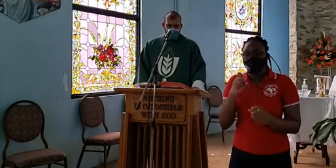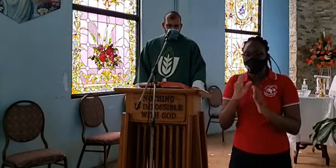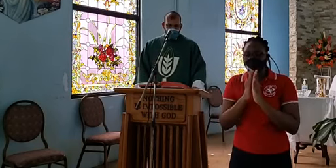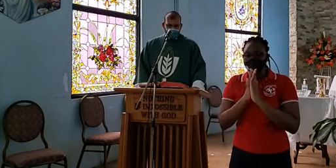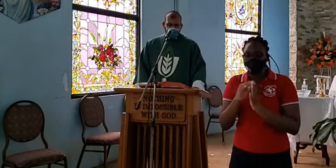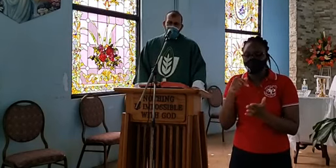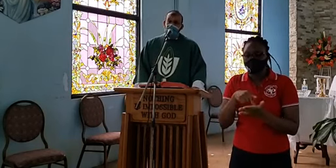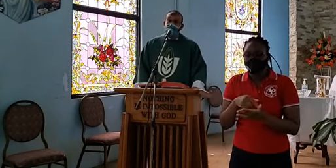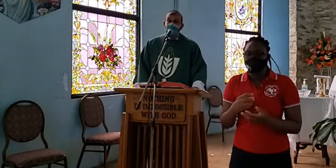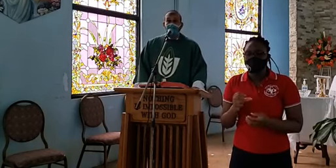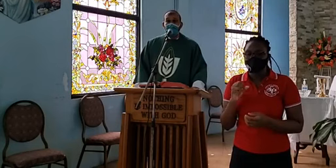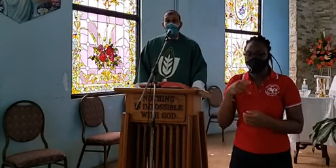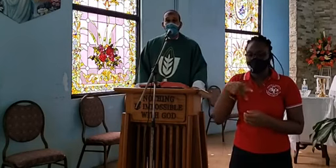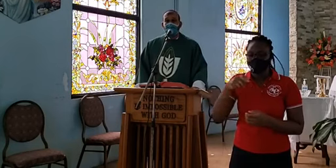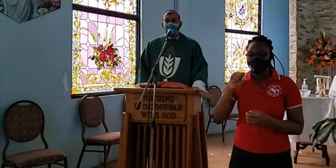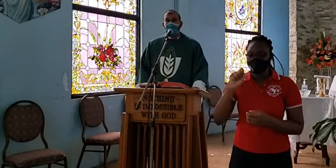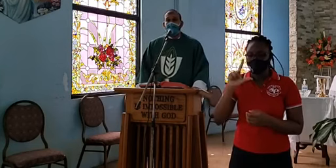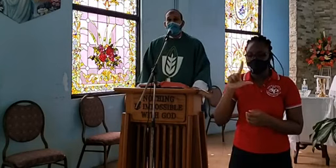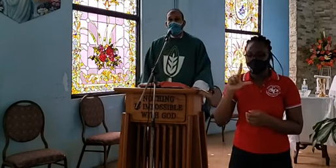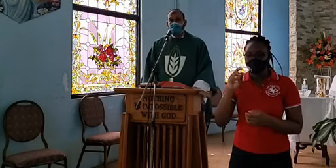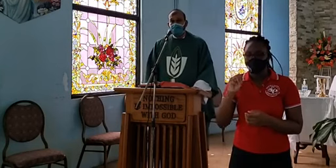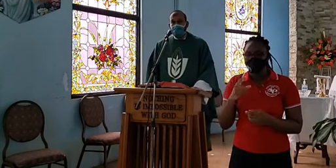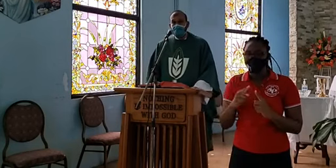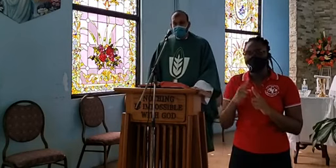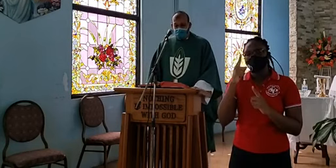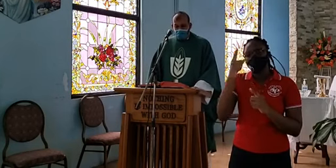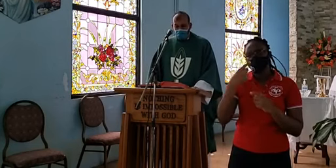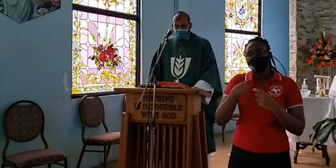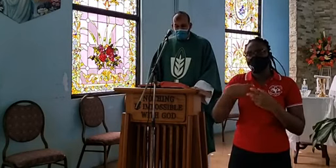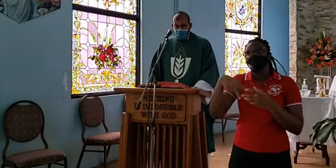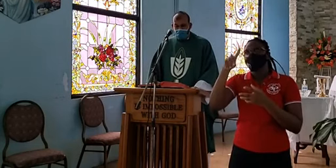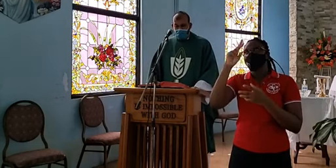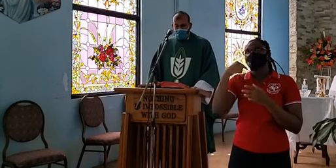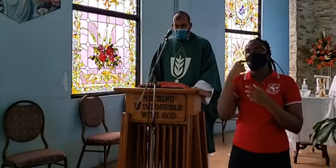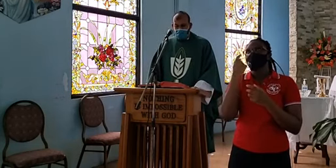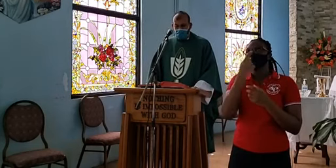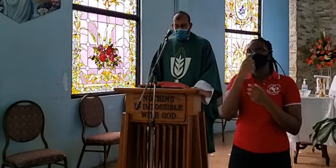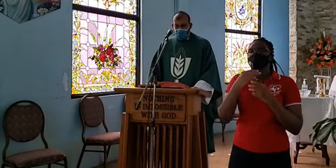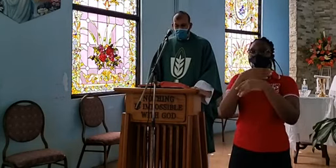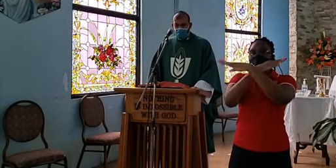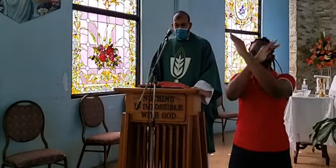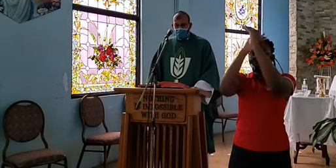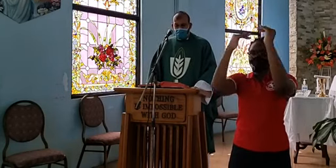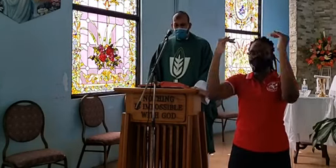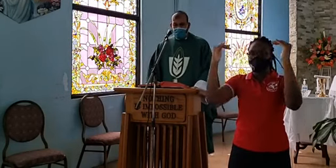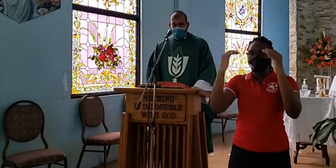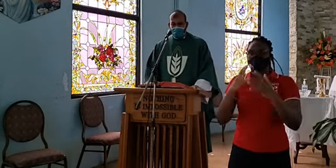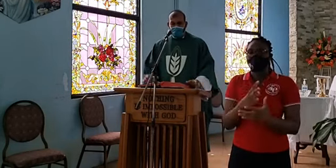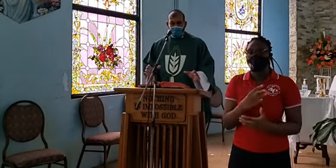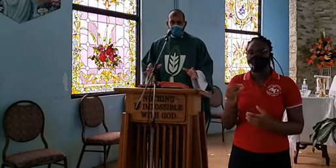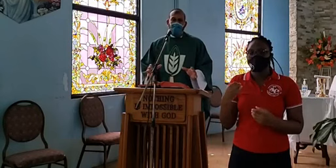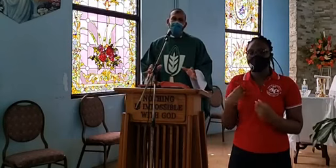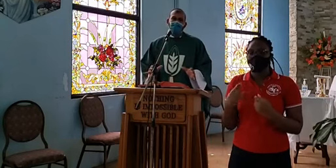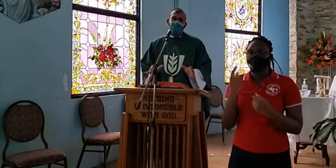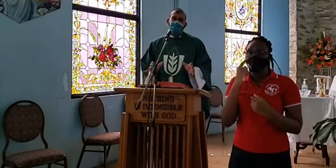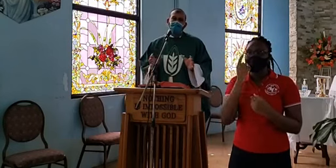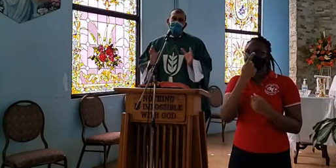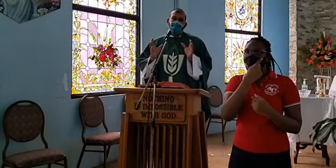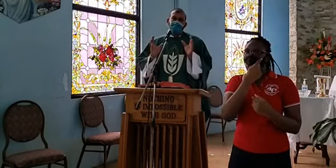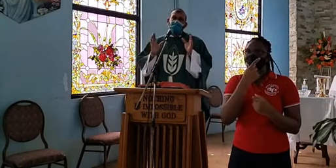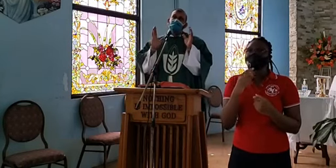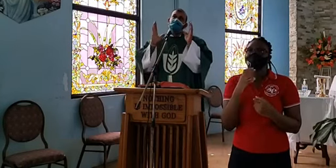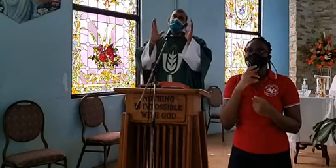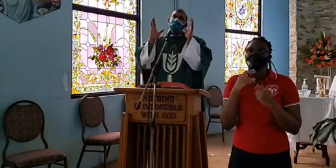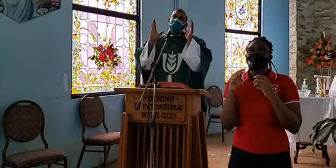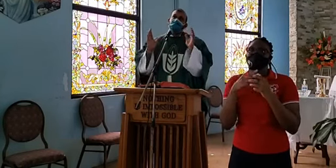psalm. To you I lift my eyes to the heavens, and my eyes